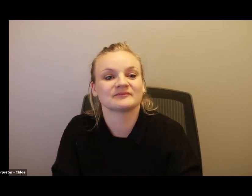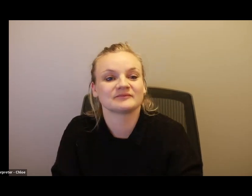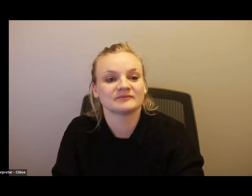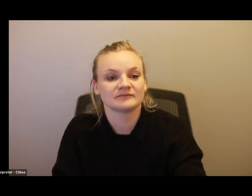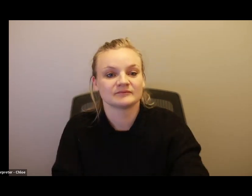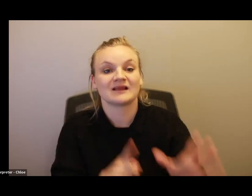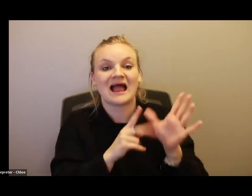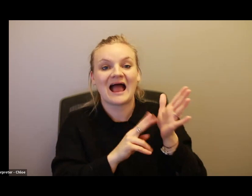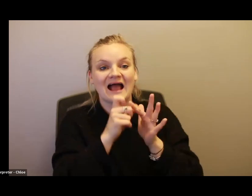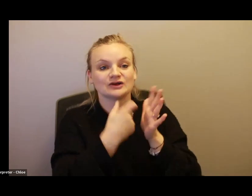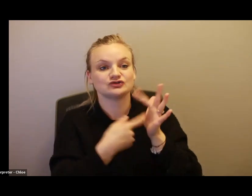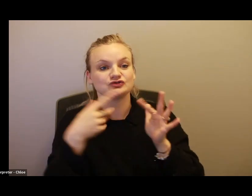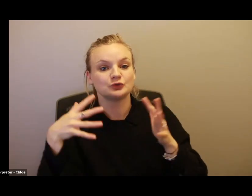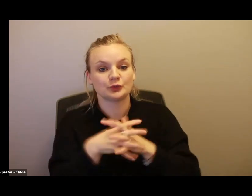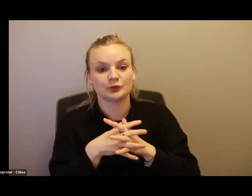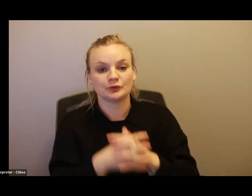Andrew, hello.